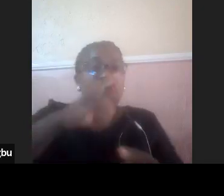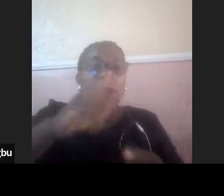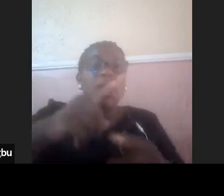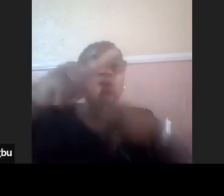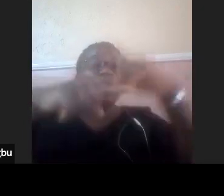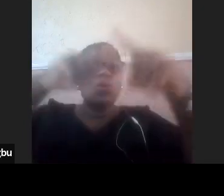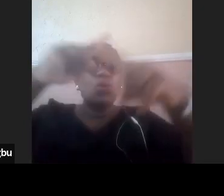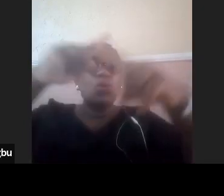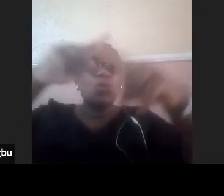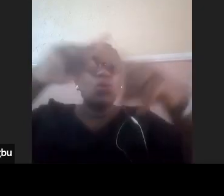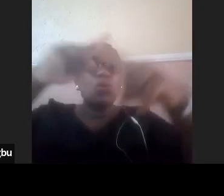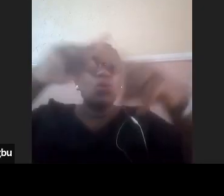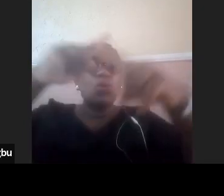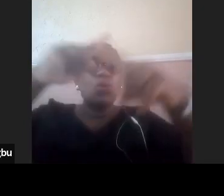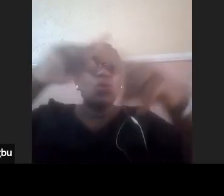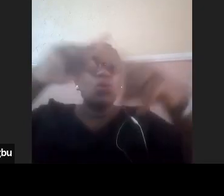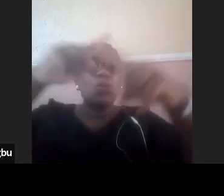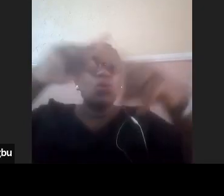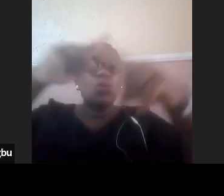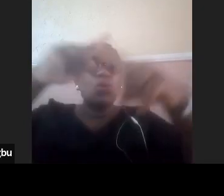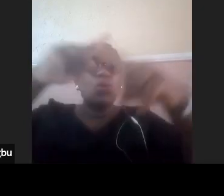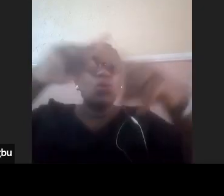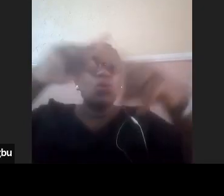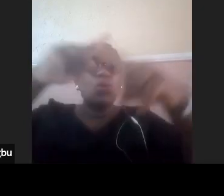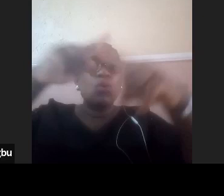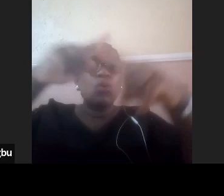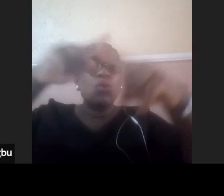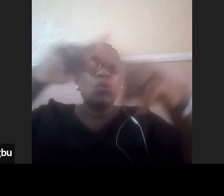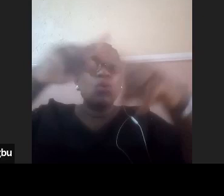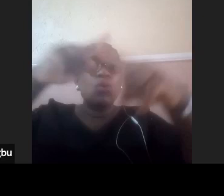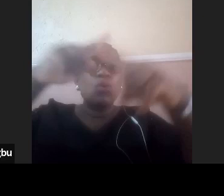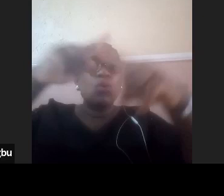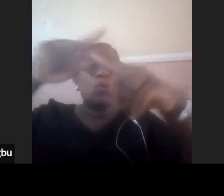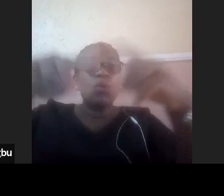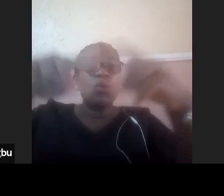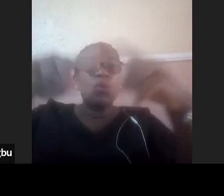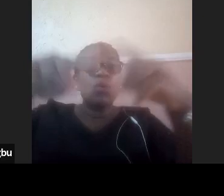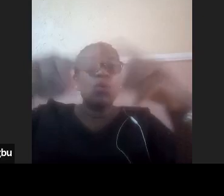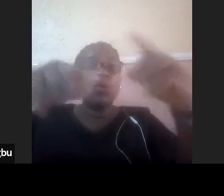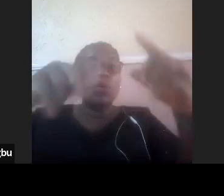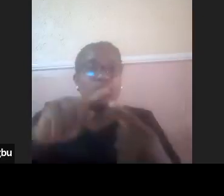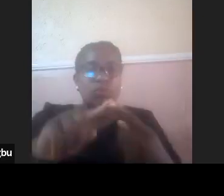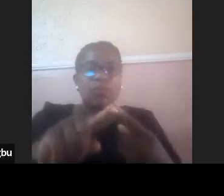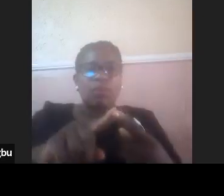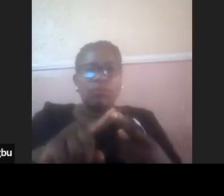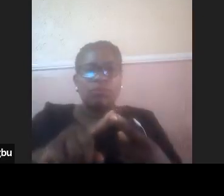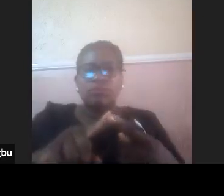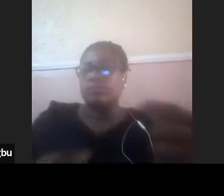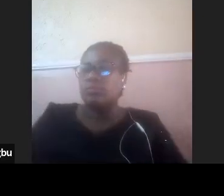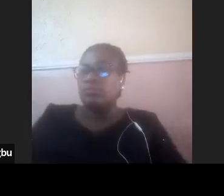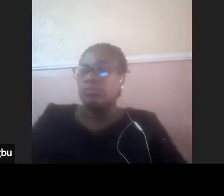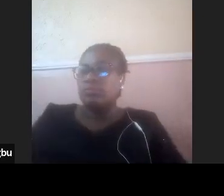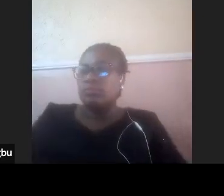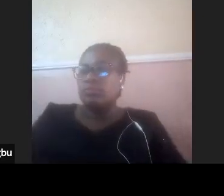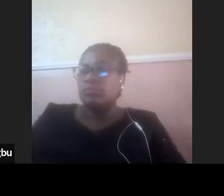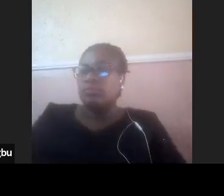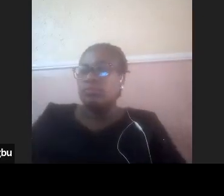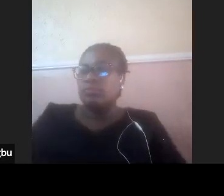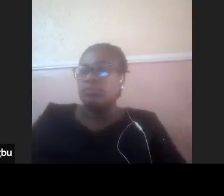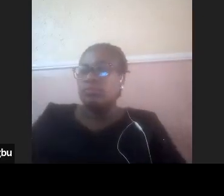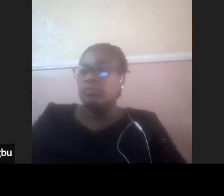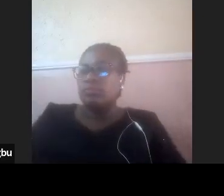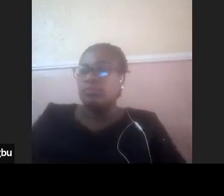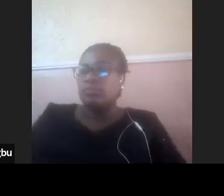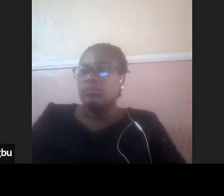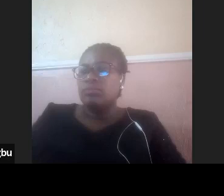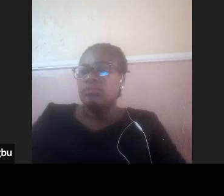first year, all the universities, I didn't even get a single nomination. The second year, I applied again with a